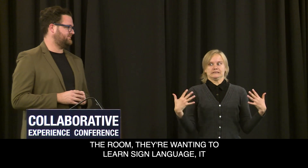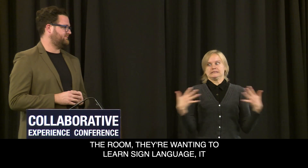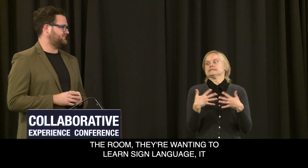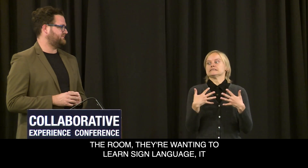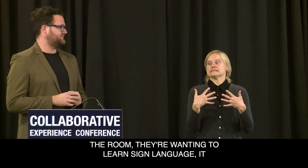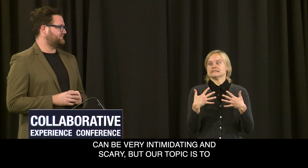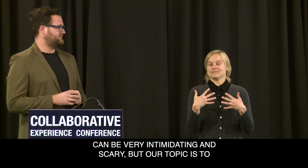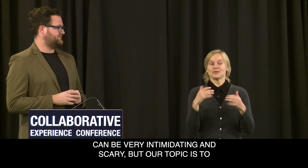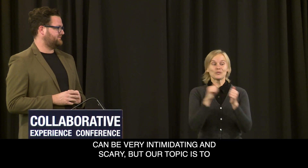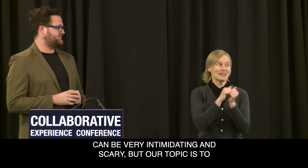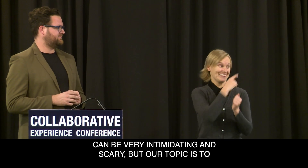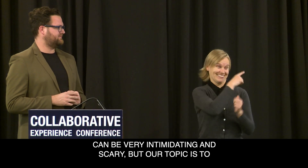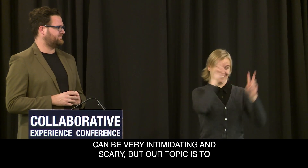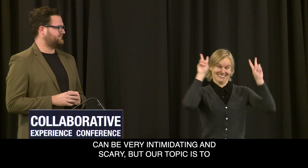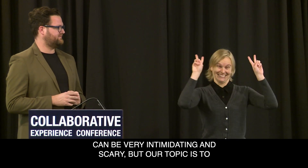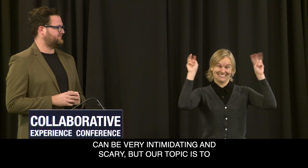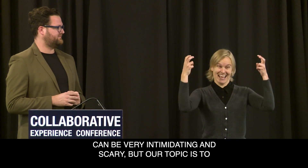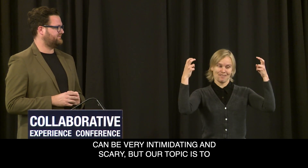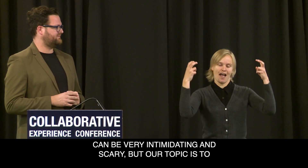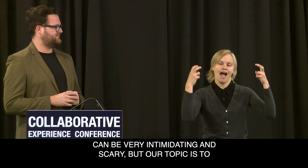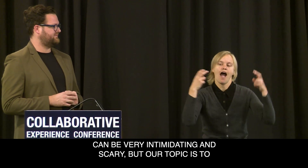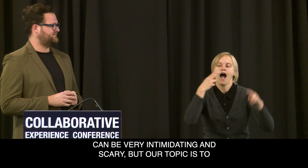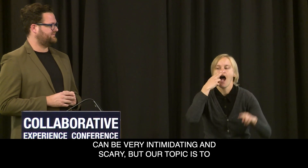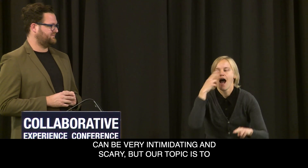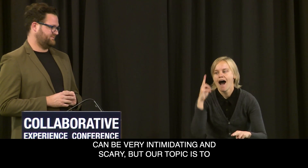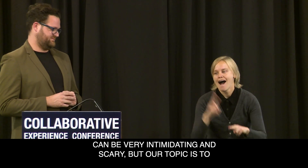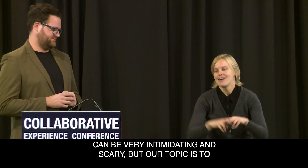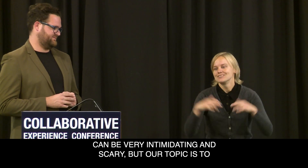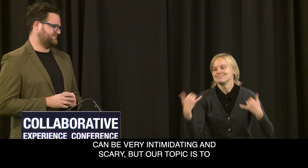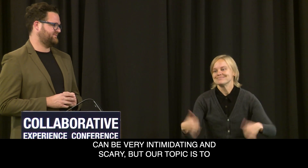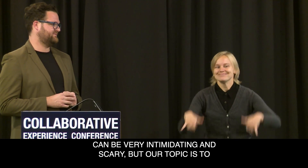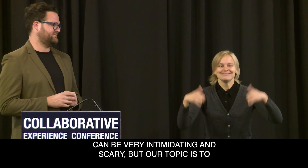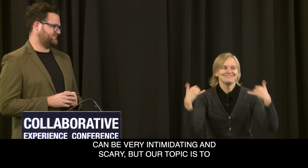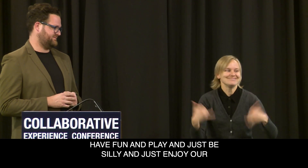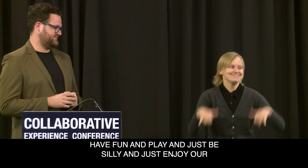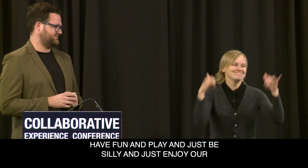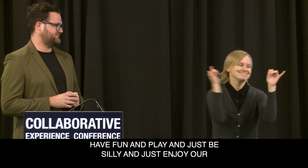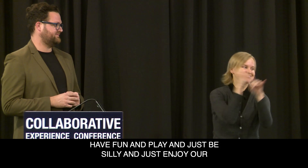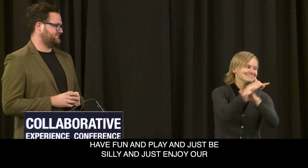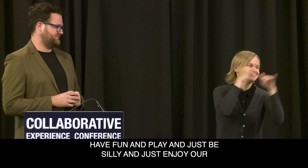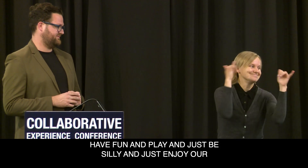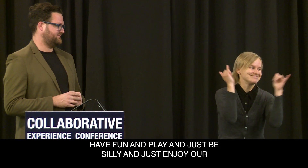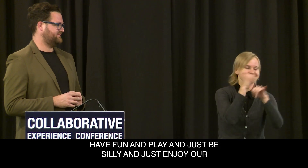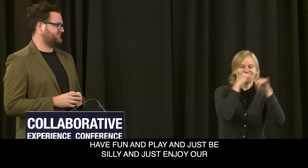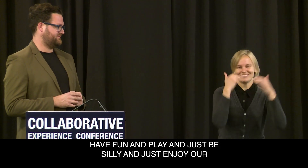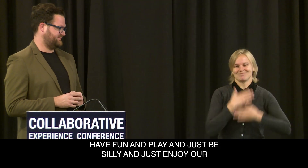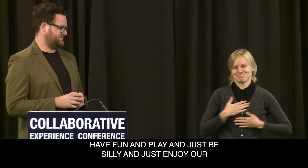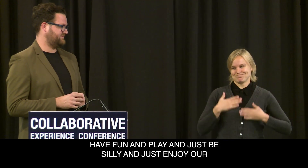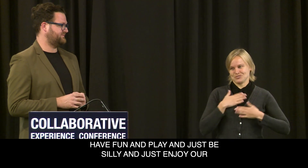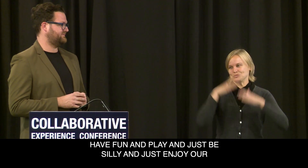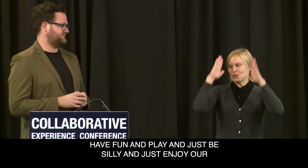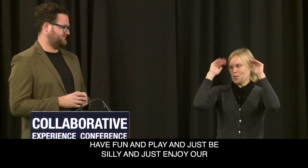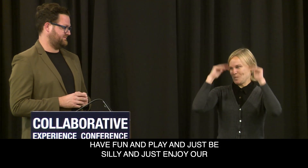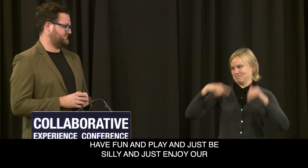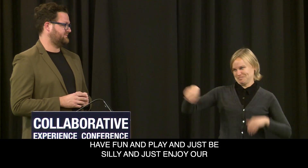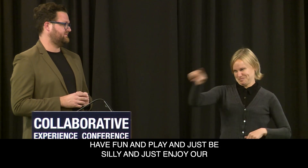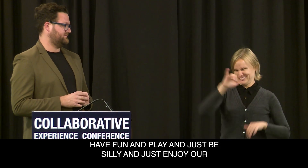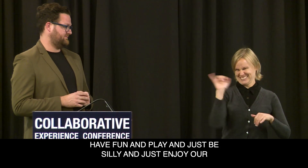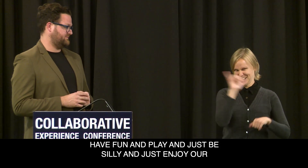sign language, it can be very intimidating and scary. But, our topic is to have fun and play and just be silly and just enjoy our